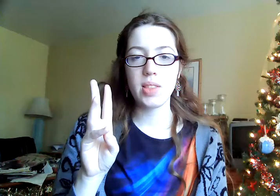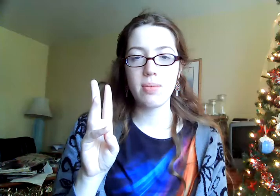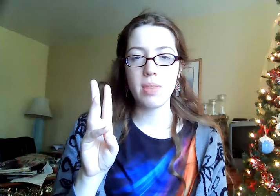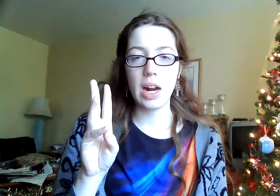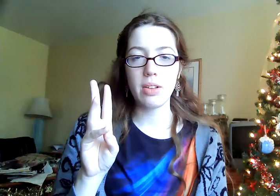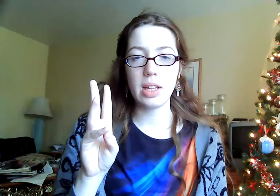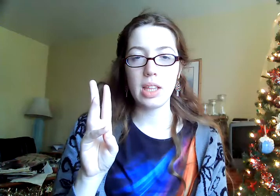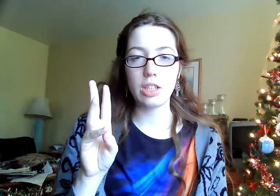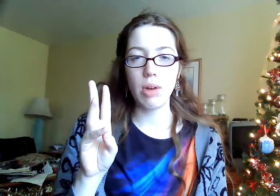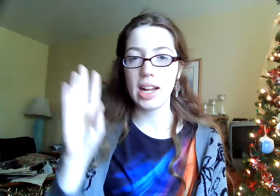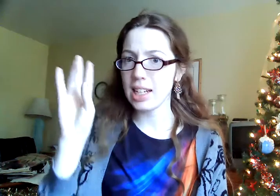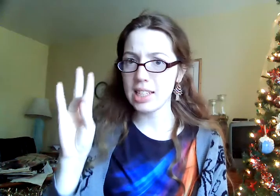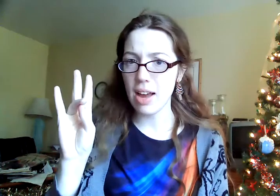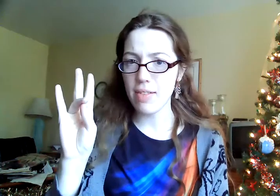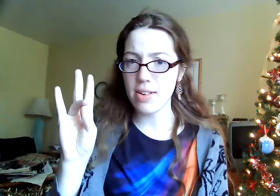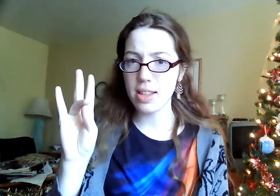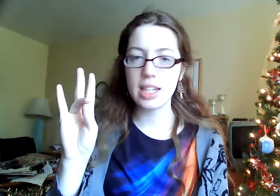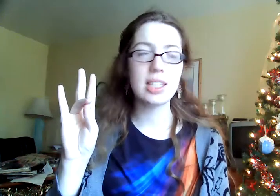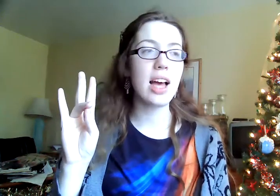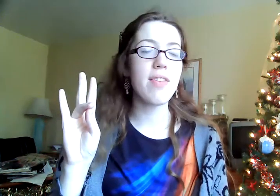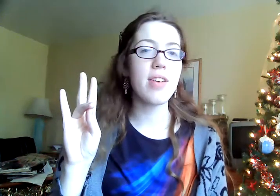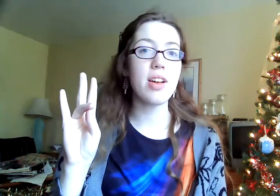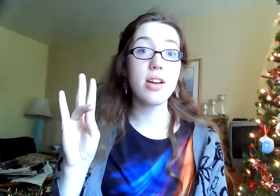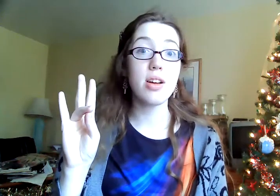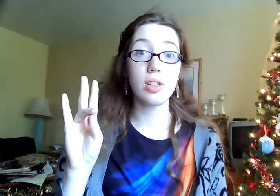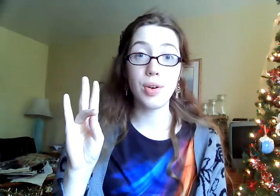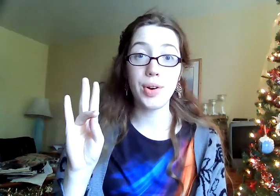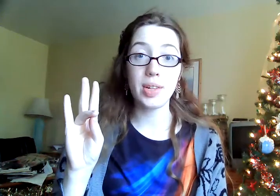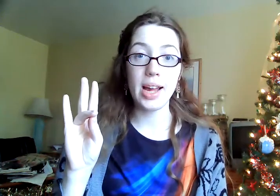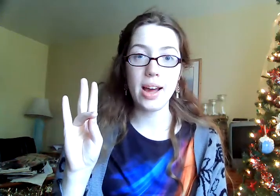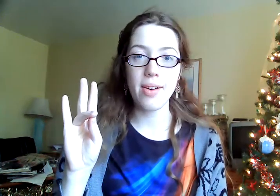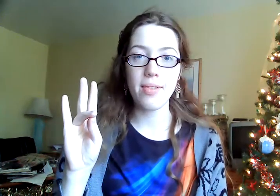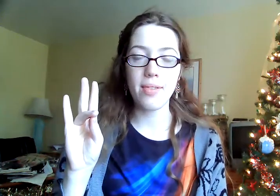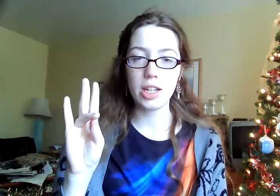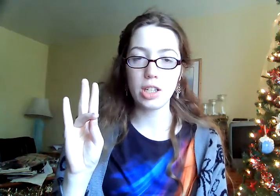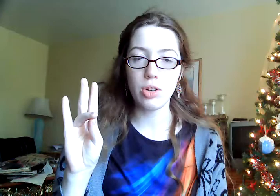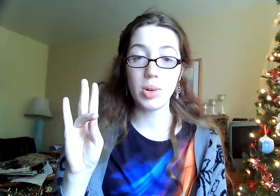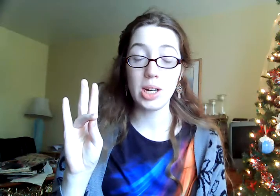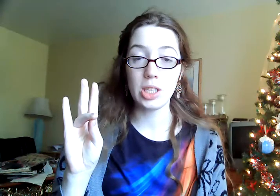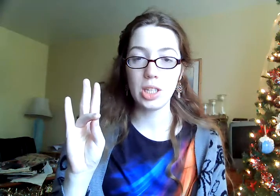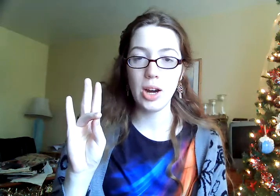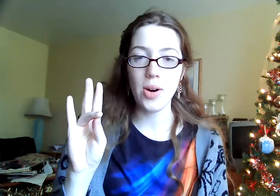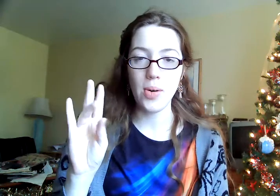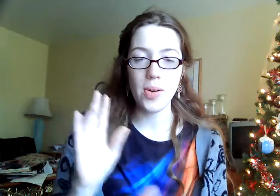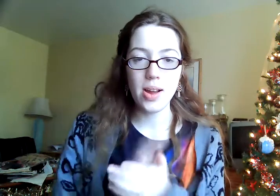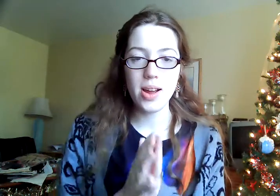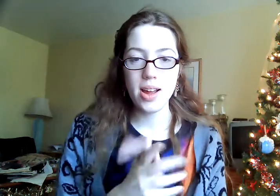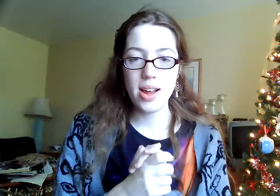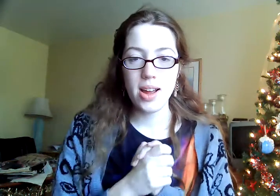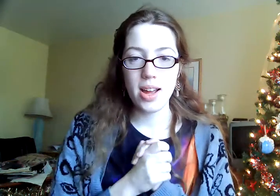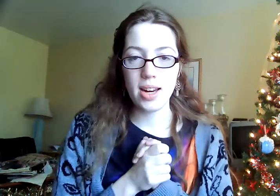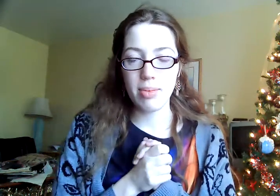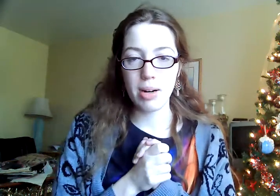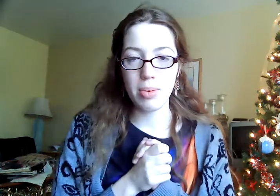But I don't think that's right. I think it's seven. I think it's seven, so I only have less than a week to go. And I'm going to bring